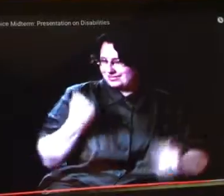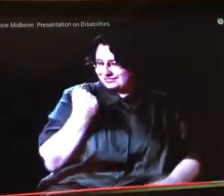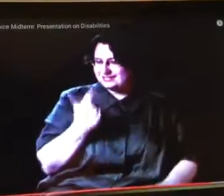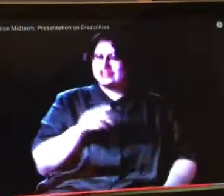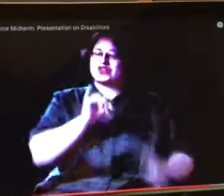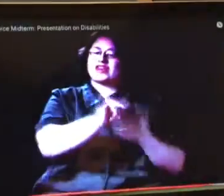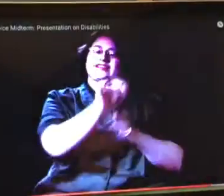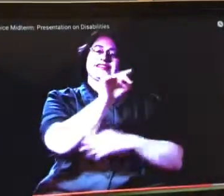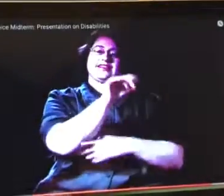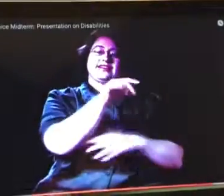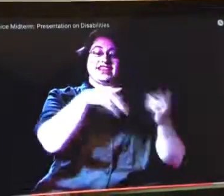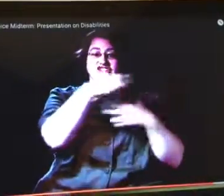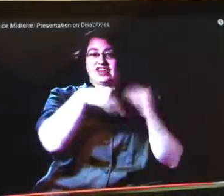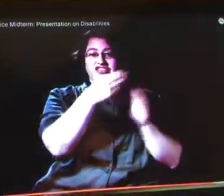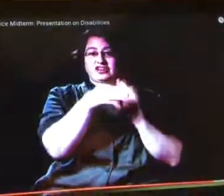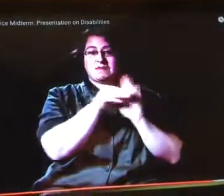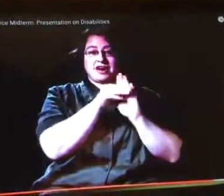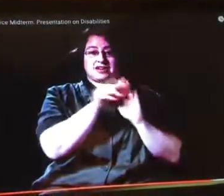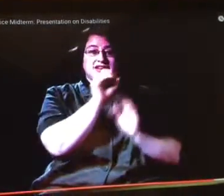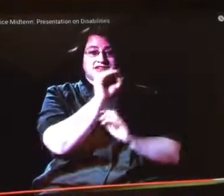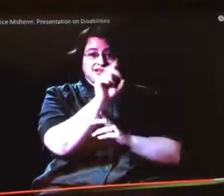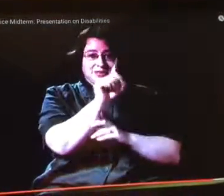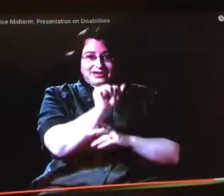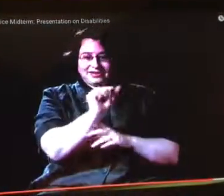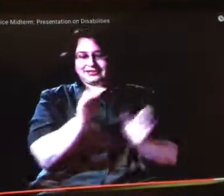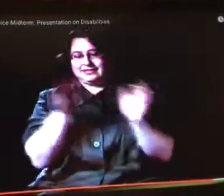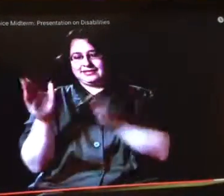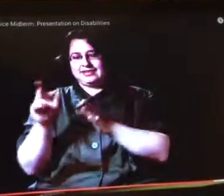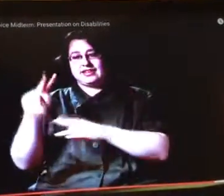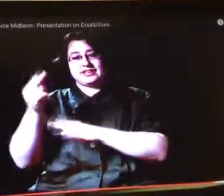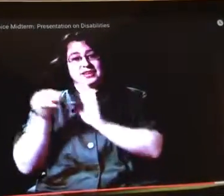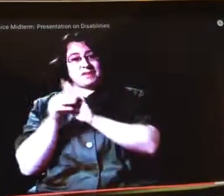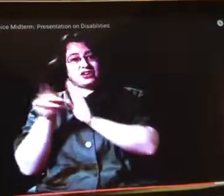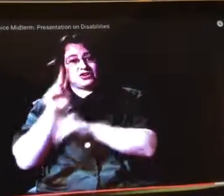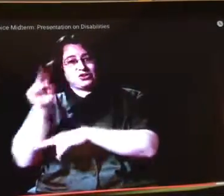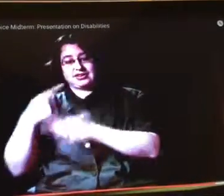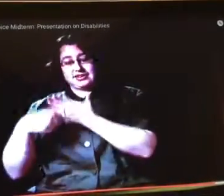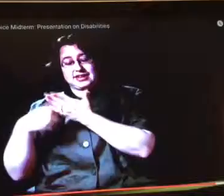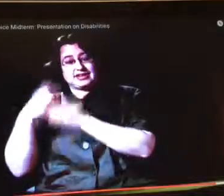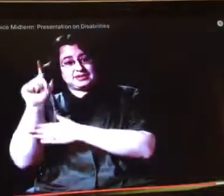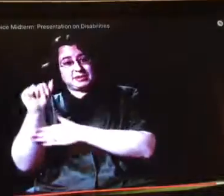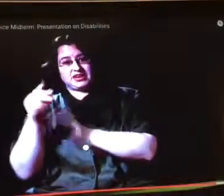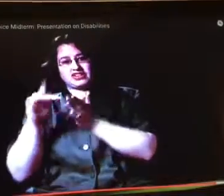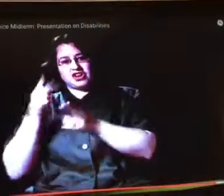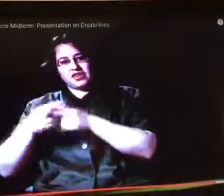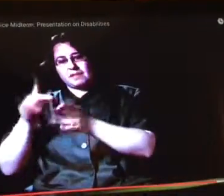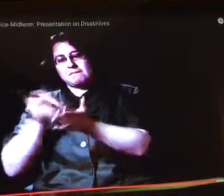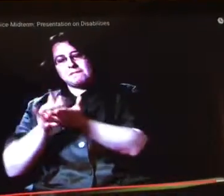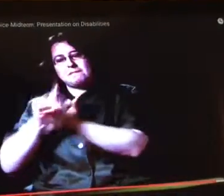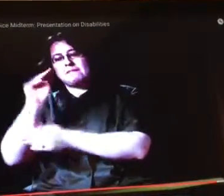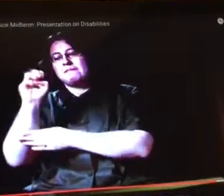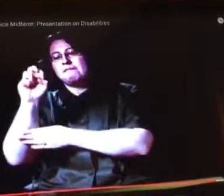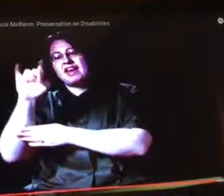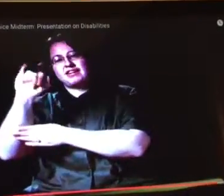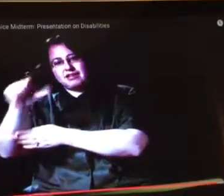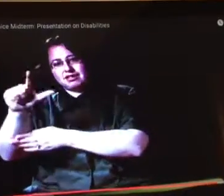So, for example, if someone was in a wheelchair and they had problem getting upstairs, that it's not really a problem with the person, that's a problem with the